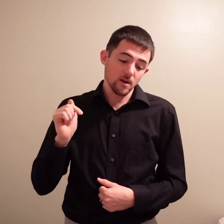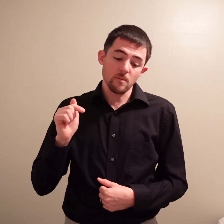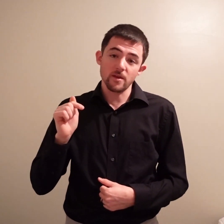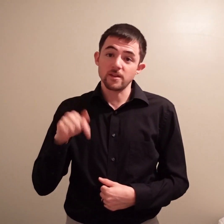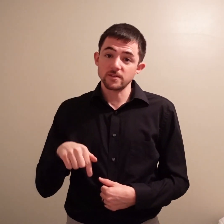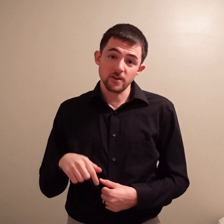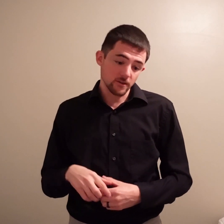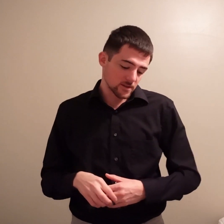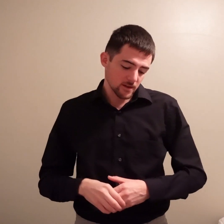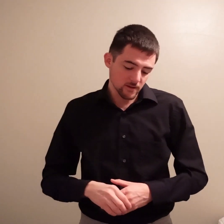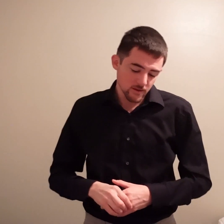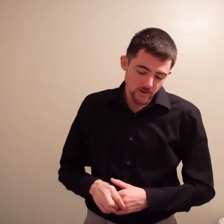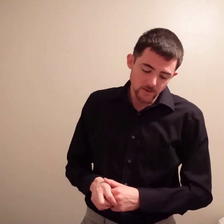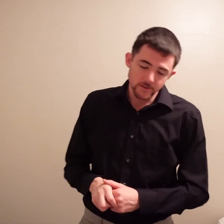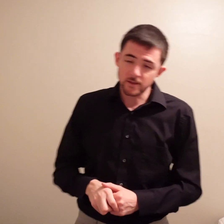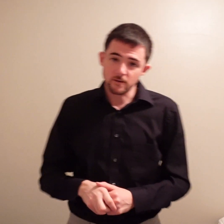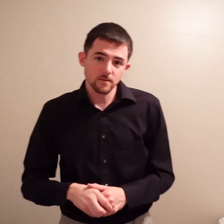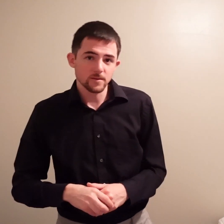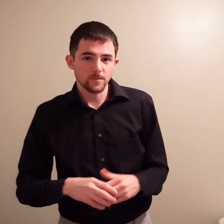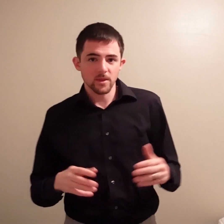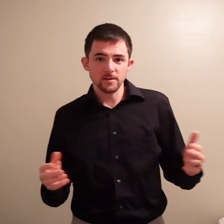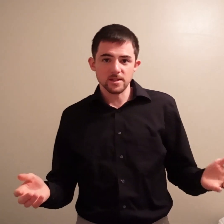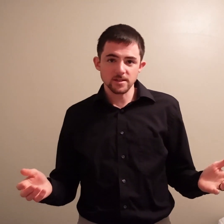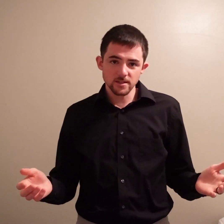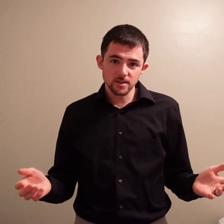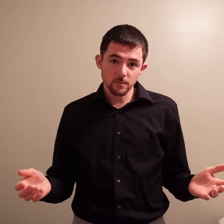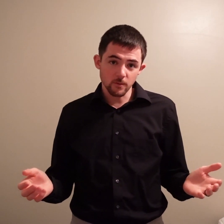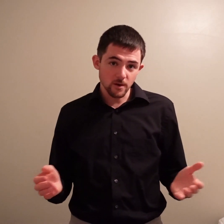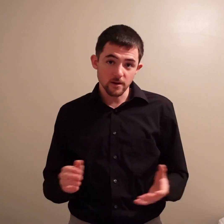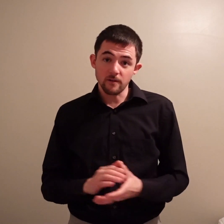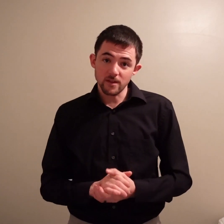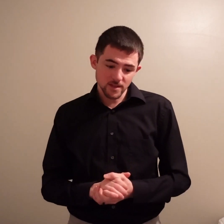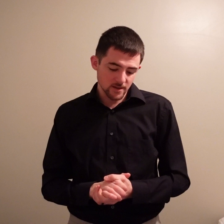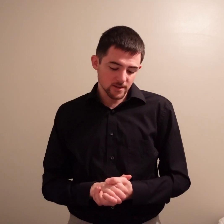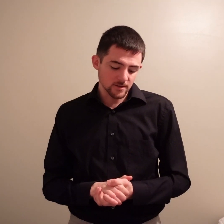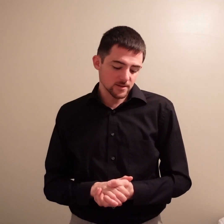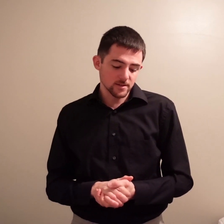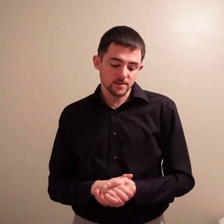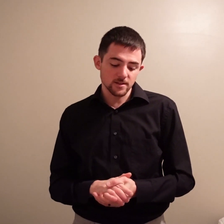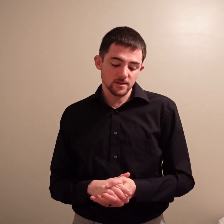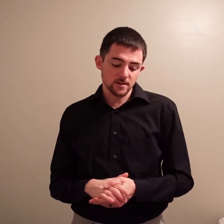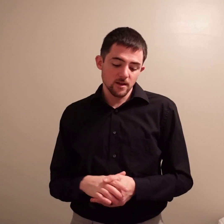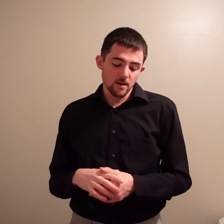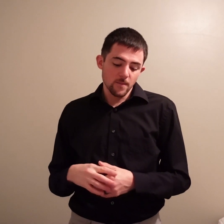from this video today. So, sentence number 1 of the 10 sentences is